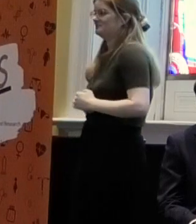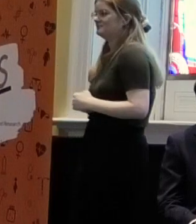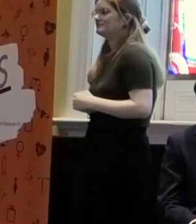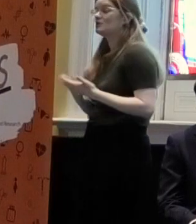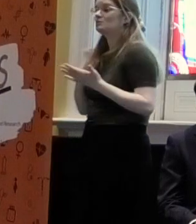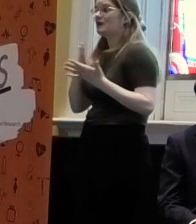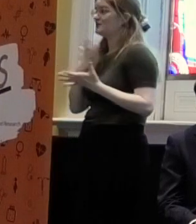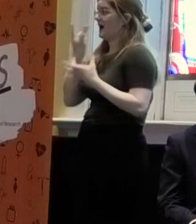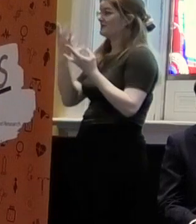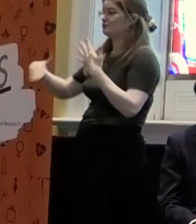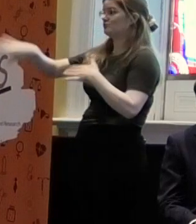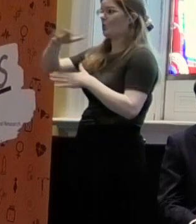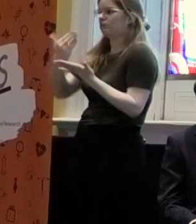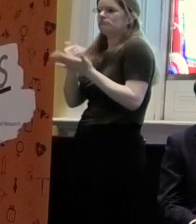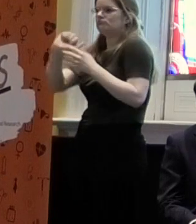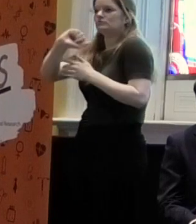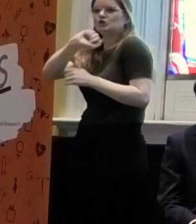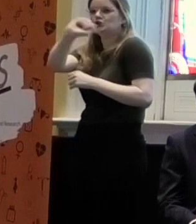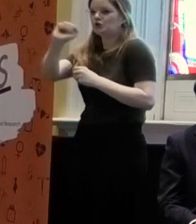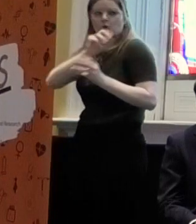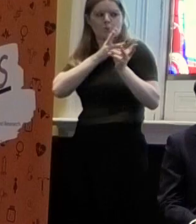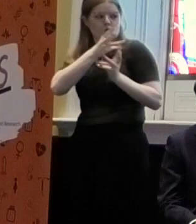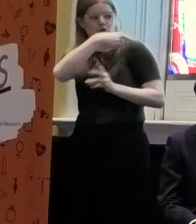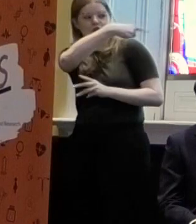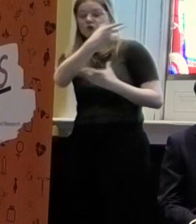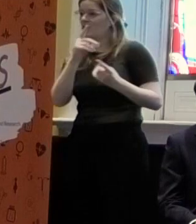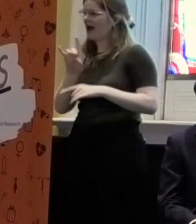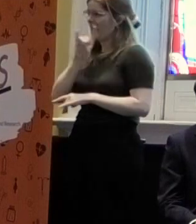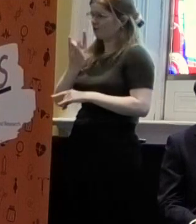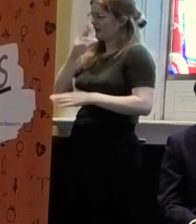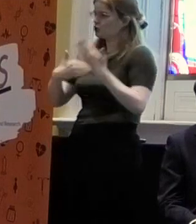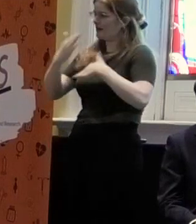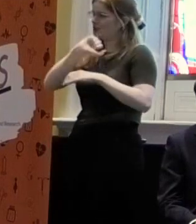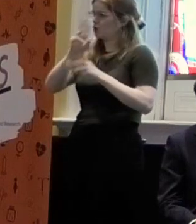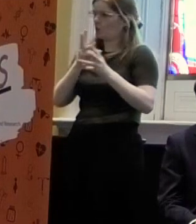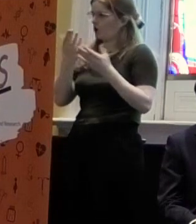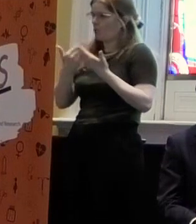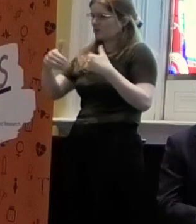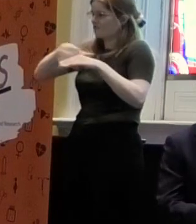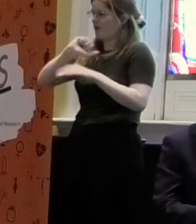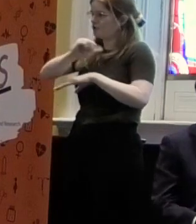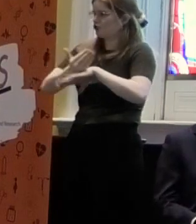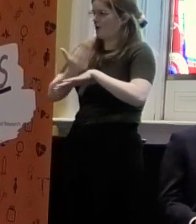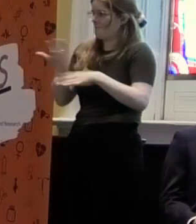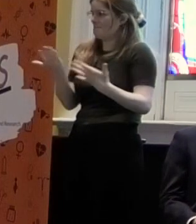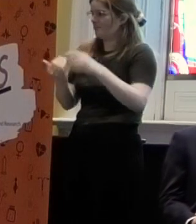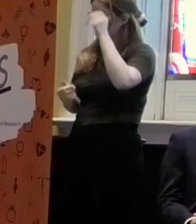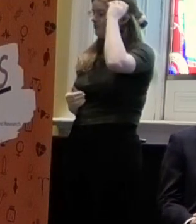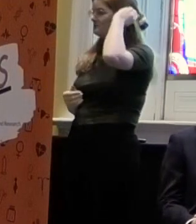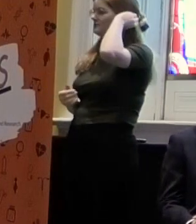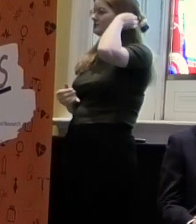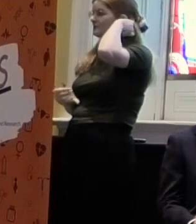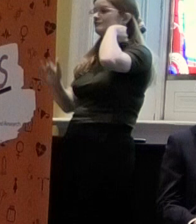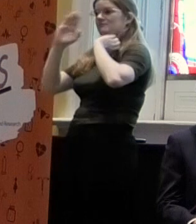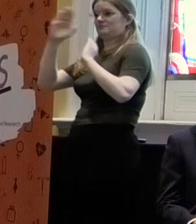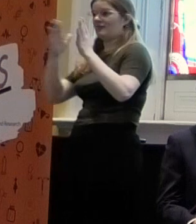I'd like to ask each of you about the work that you do. Harriet, can I start with you? What's involved in your job? Hey,